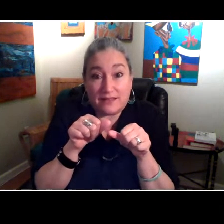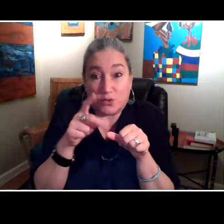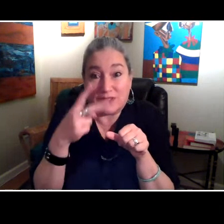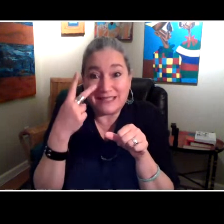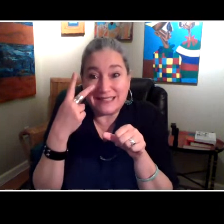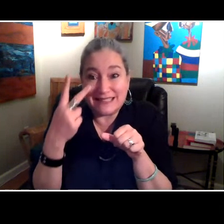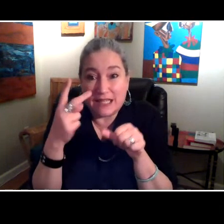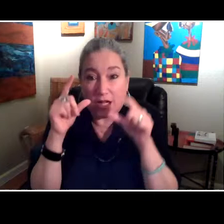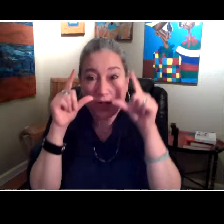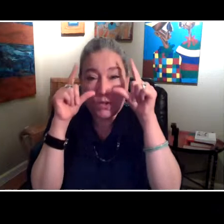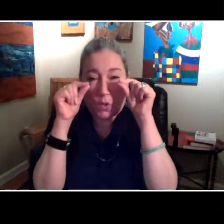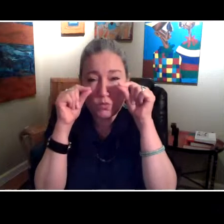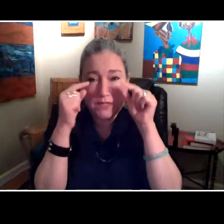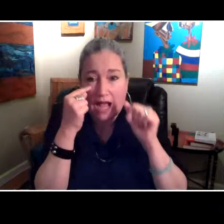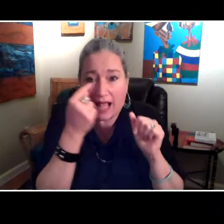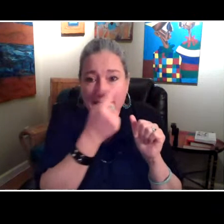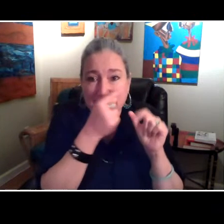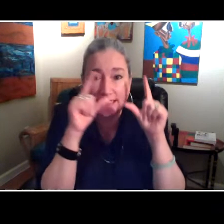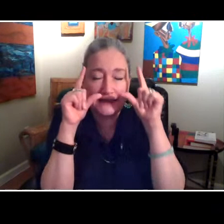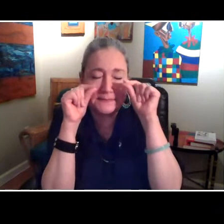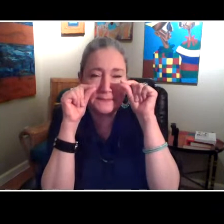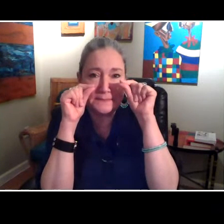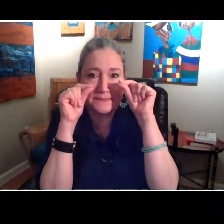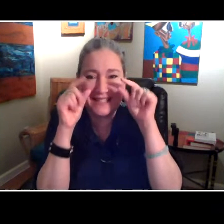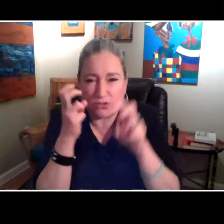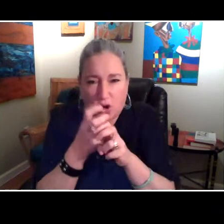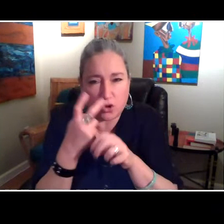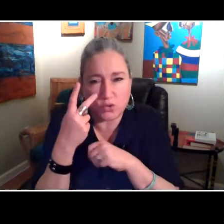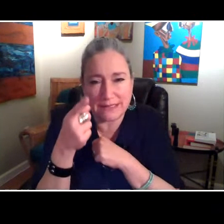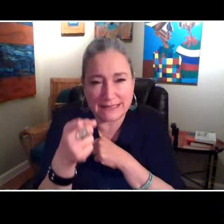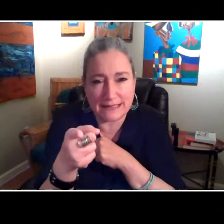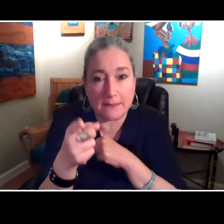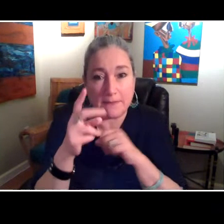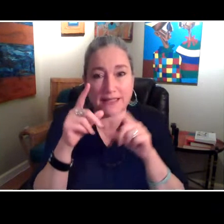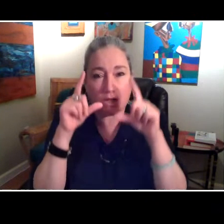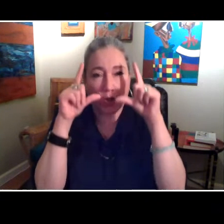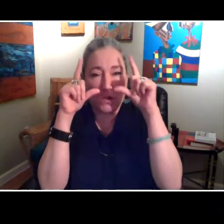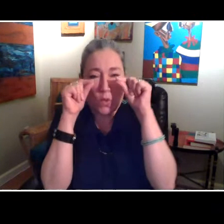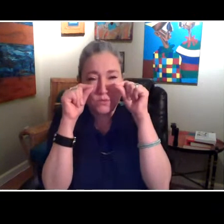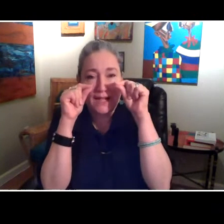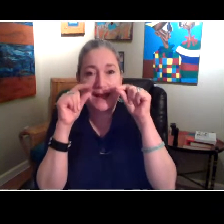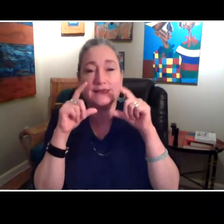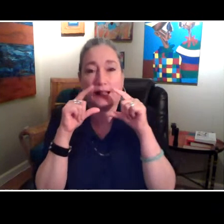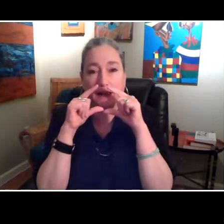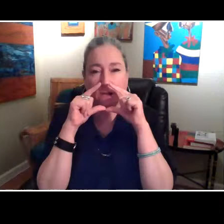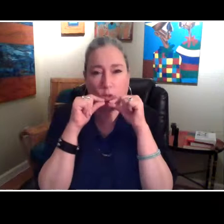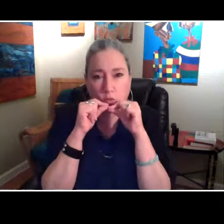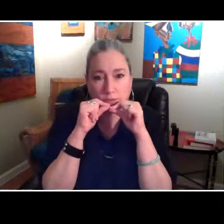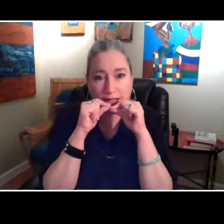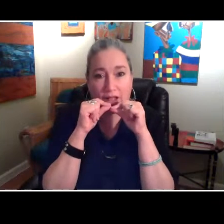Here in the gray area, you can see closed eyes.